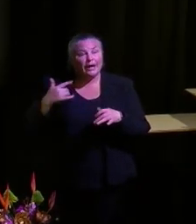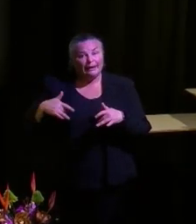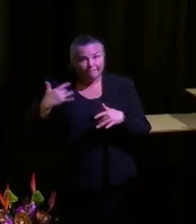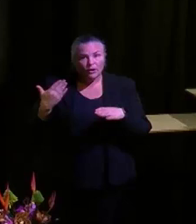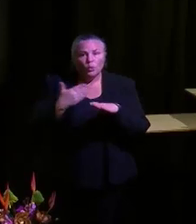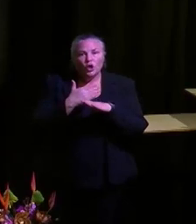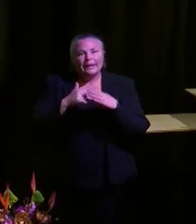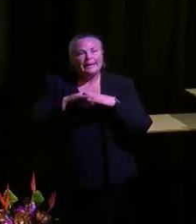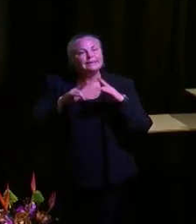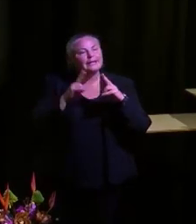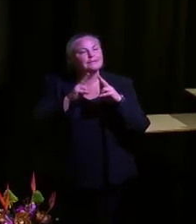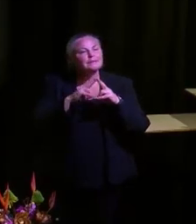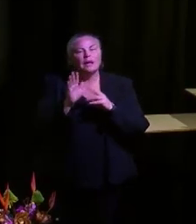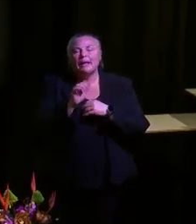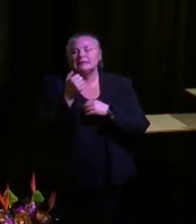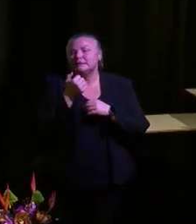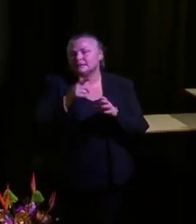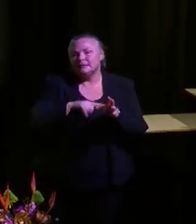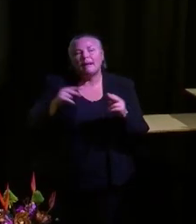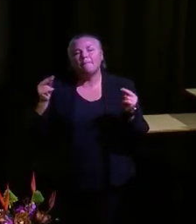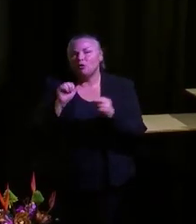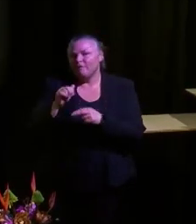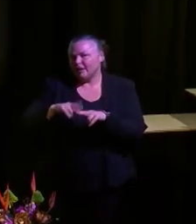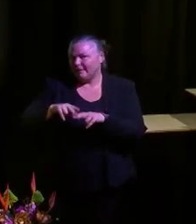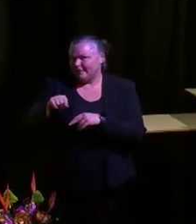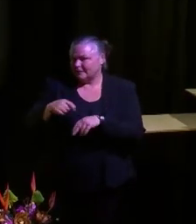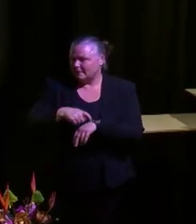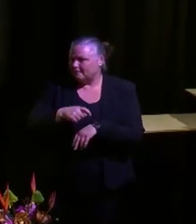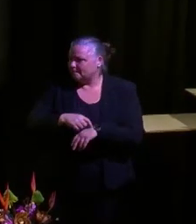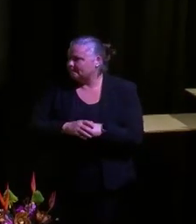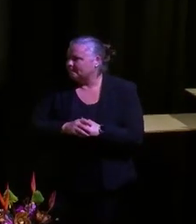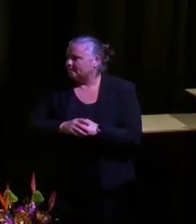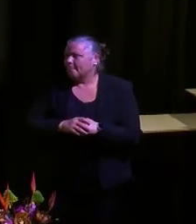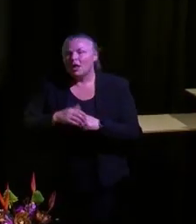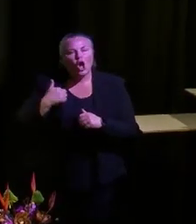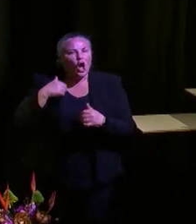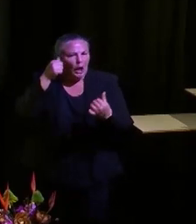and was sort of up there, and I knew a lot of the people, not that well, but, you know, who he had,